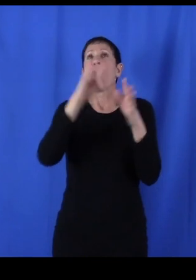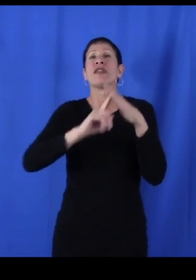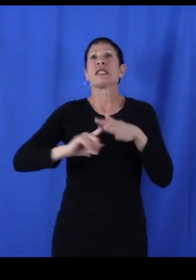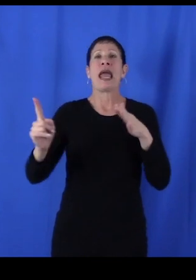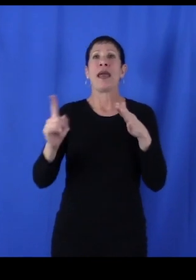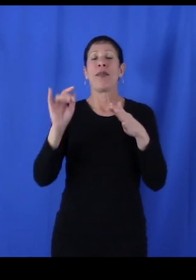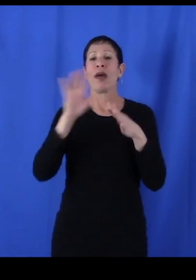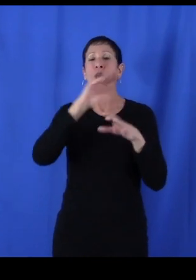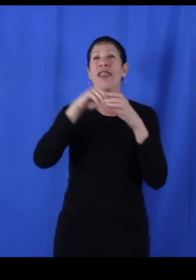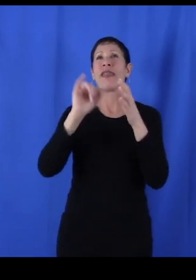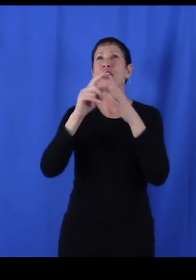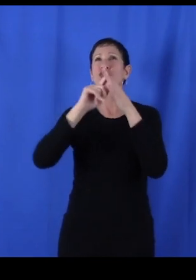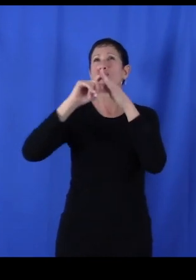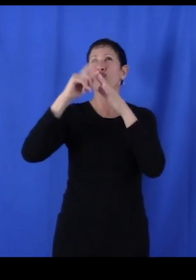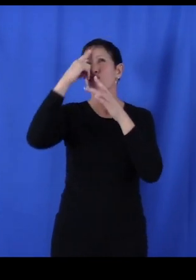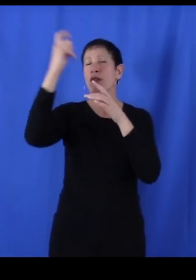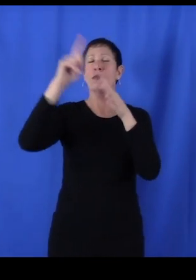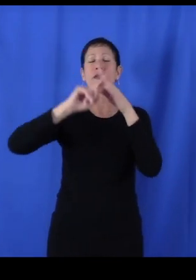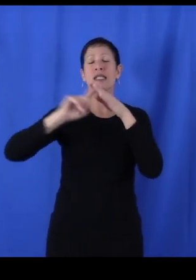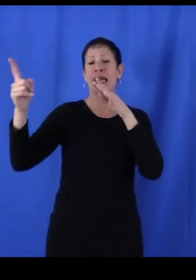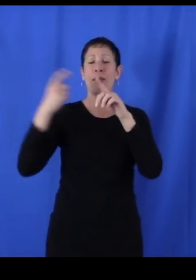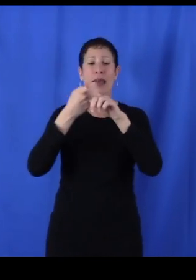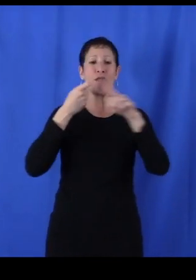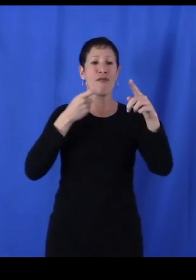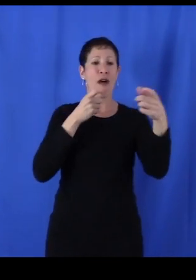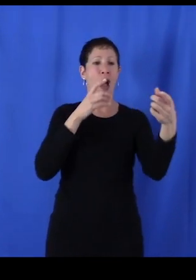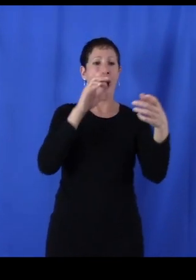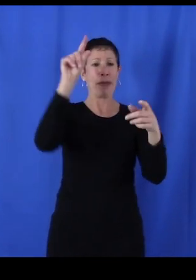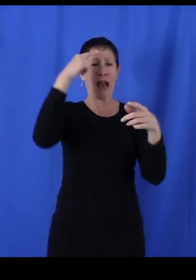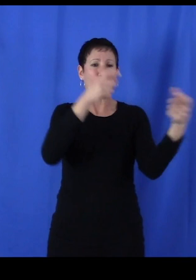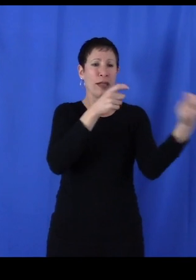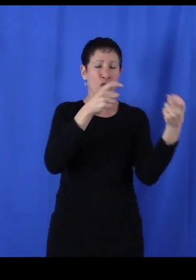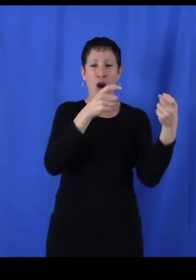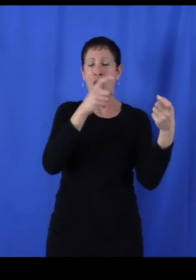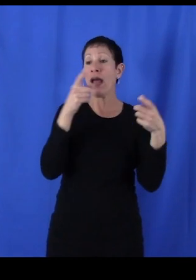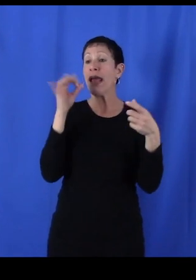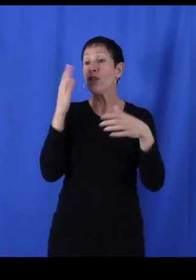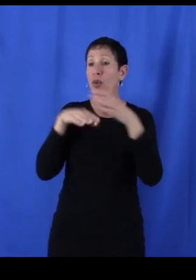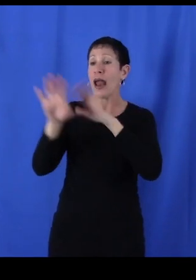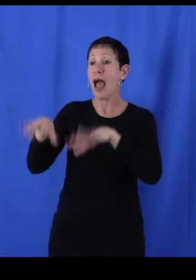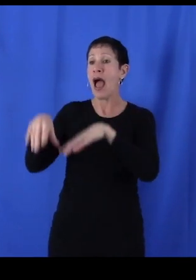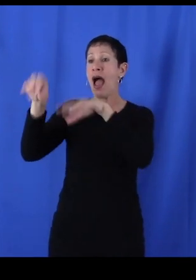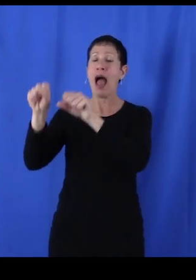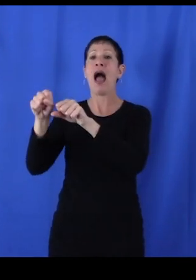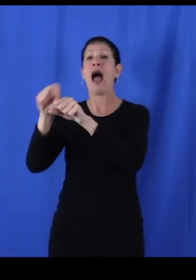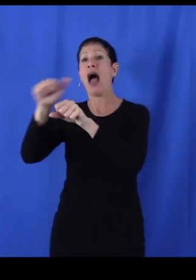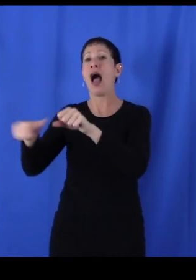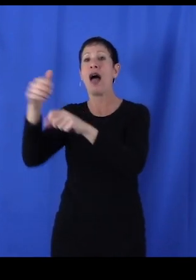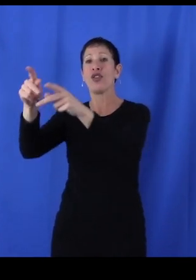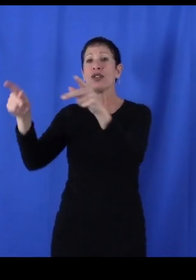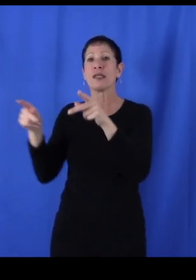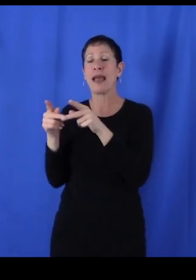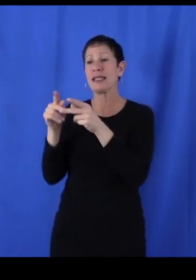In these dreams of escape, in these dreams of escaping from nation states, right, and colonizing other